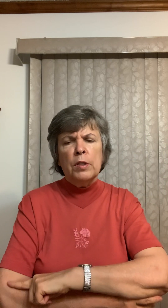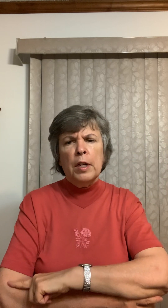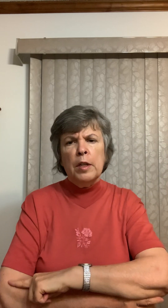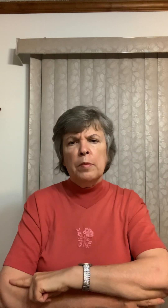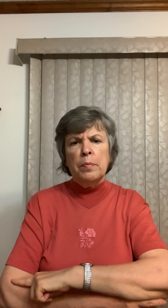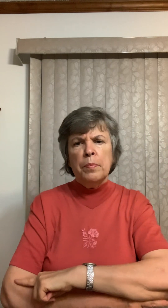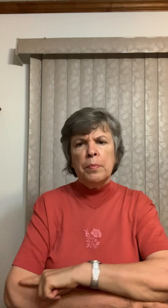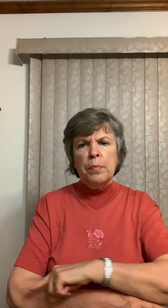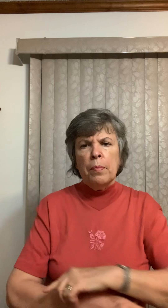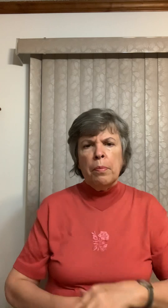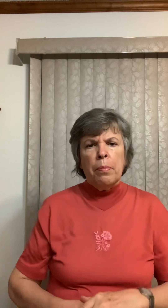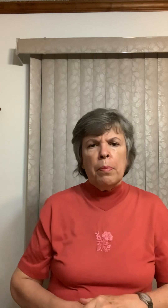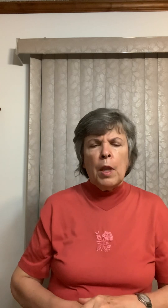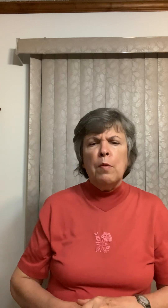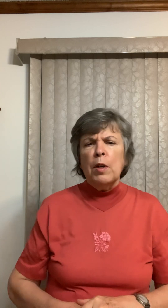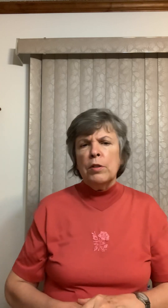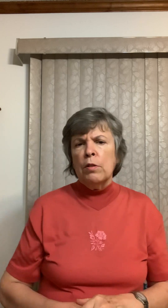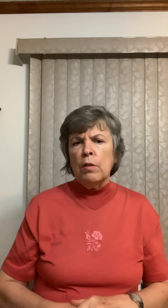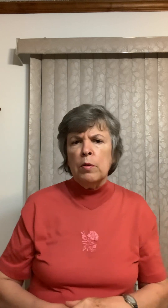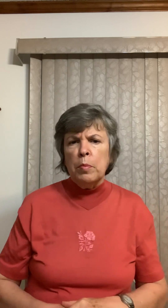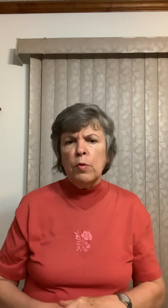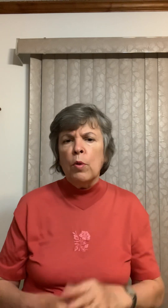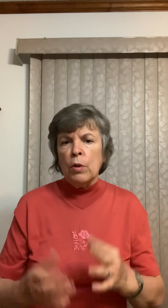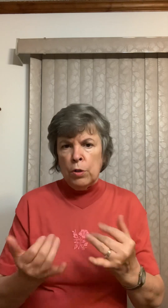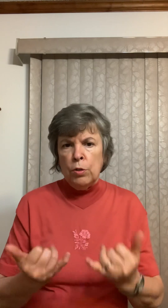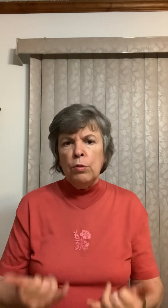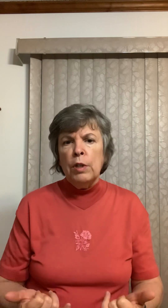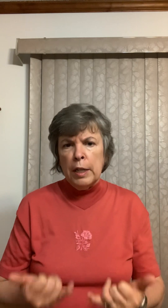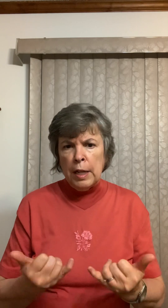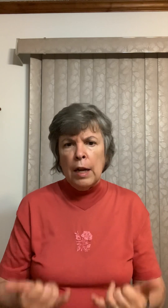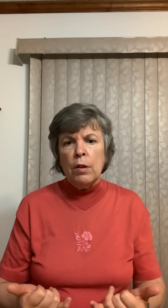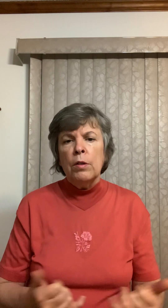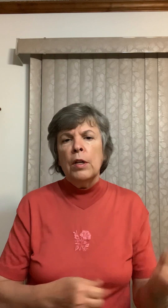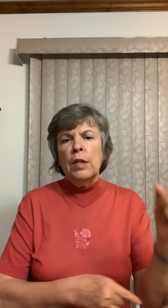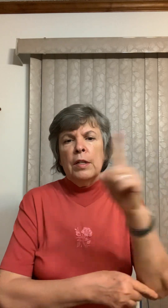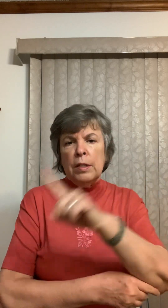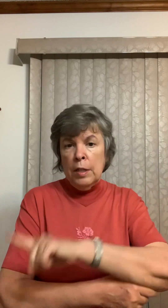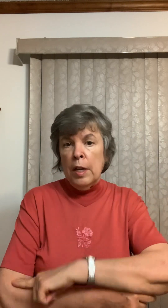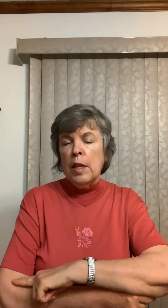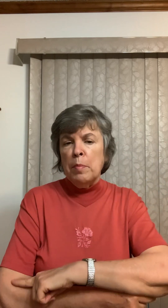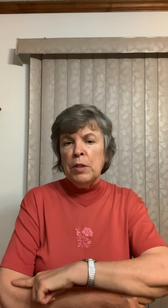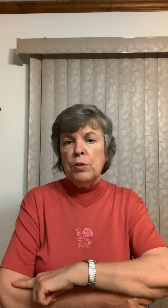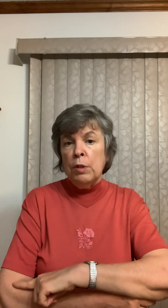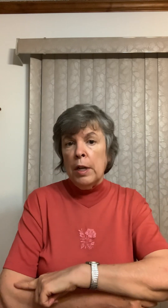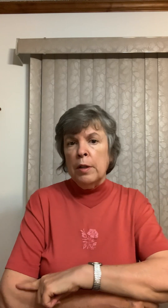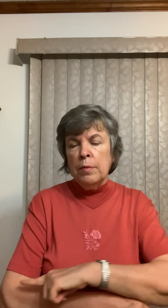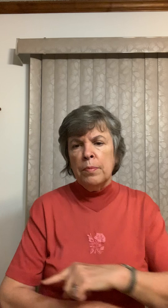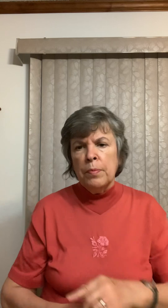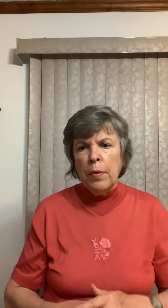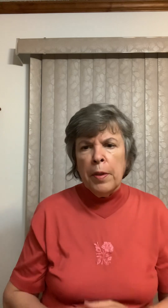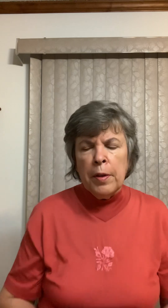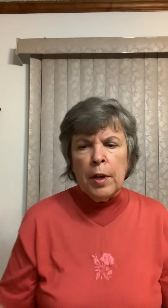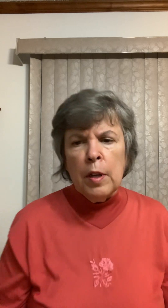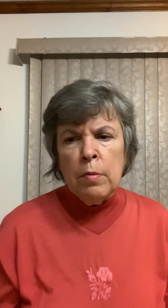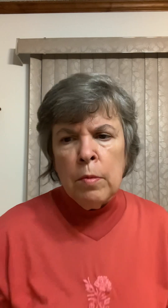day. And we also learned before today, now day, that means today. Okay, we're